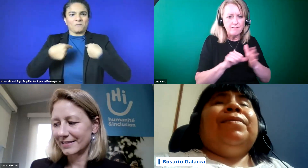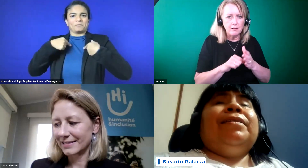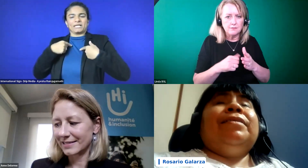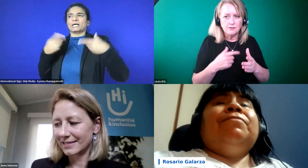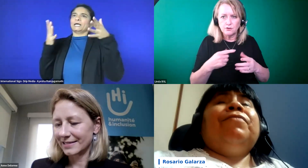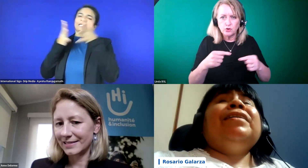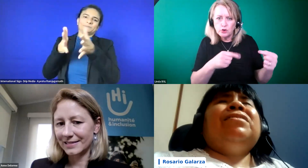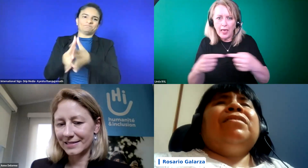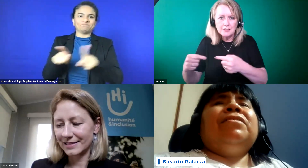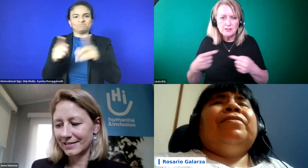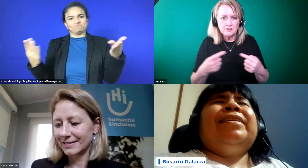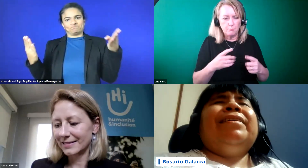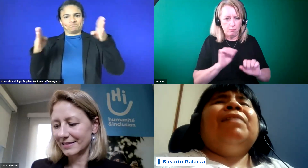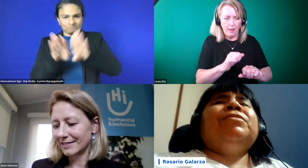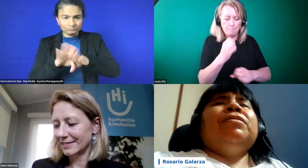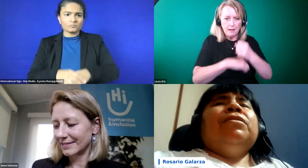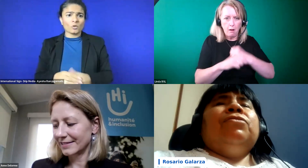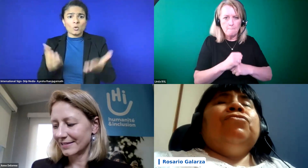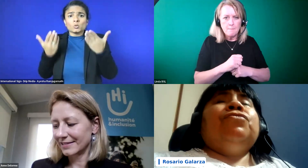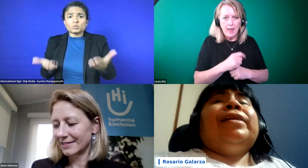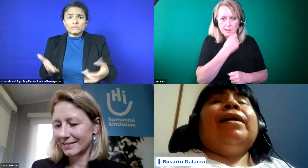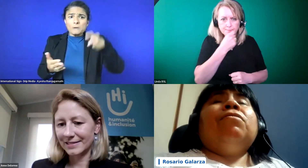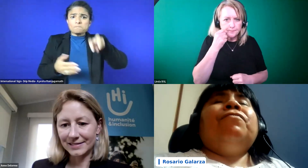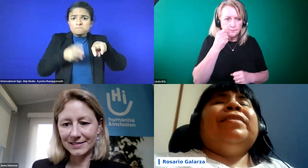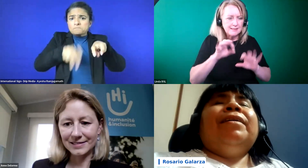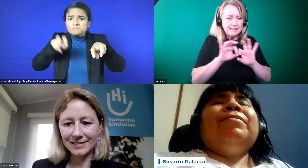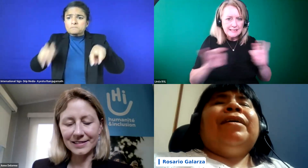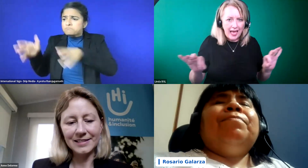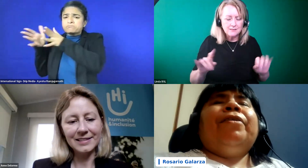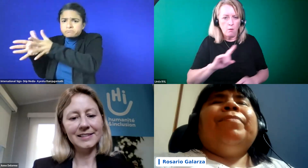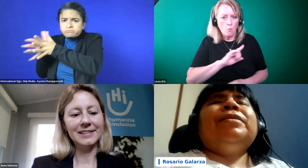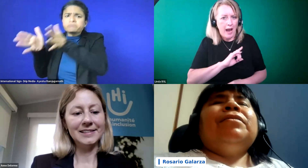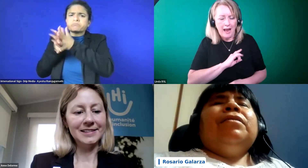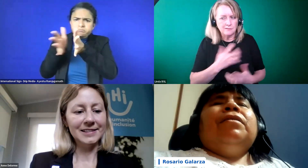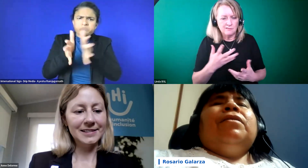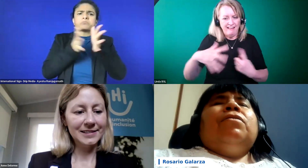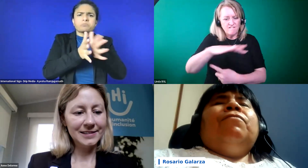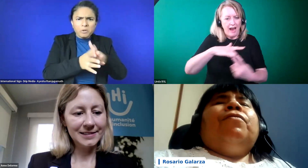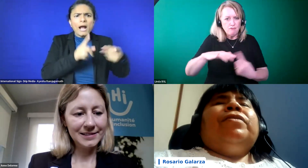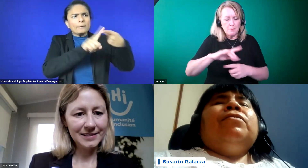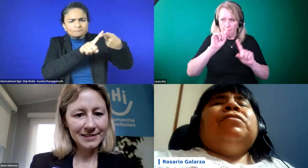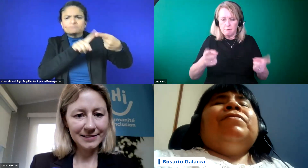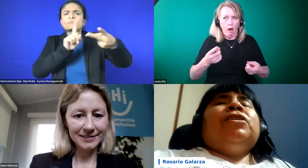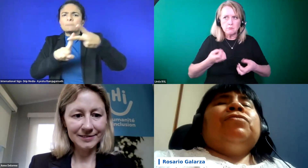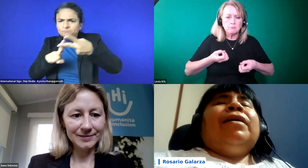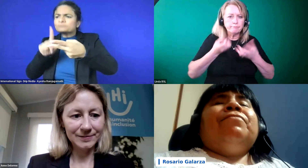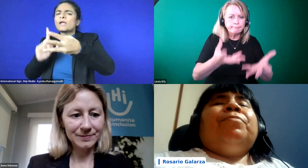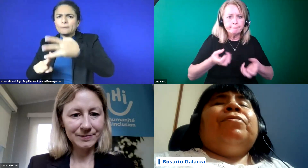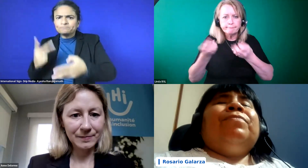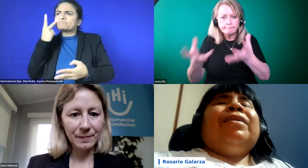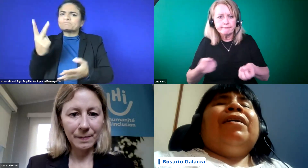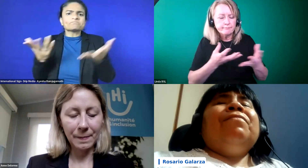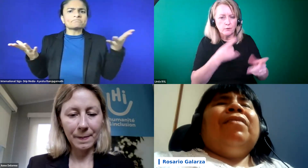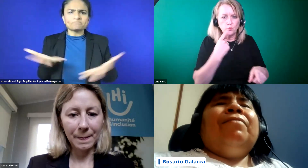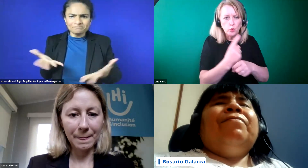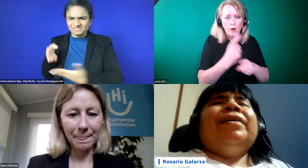with disabilities face in their daily lives due to the lack of enabled environments for inclusive sexual and